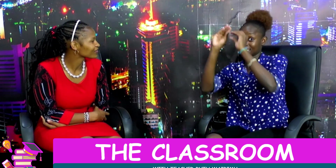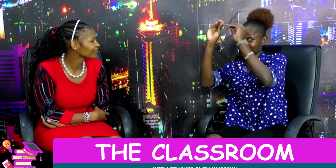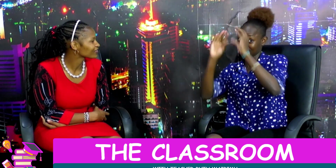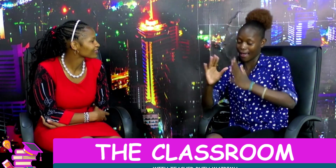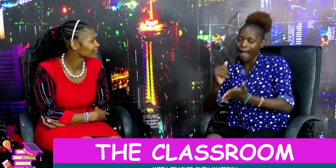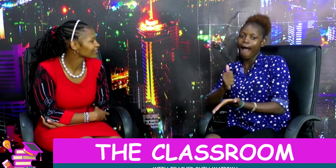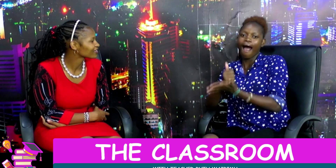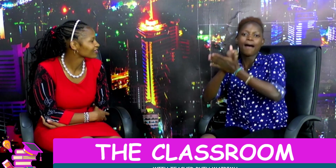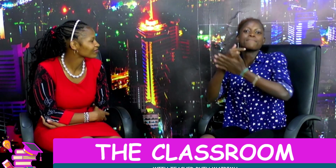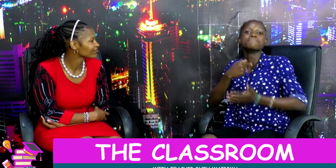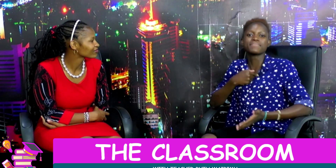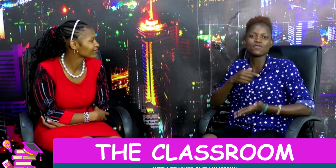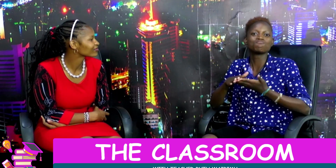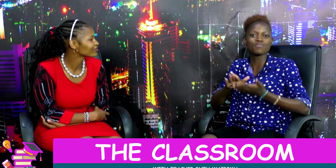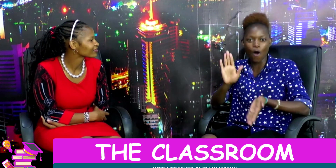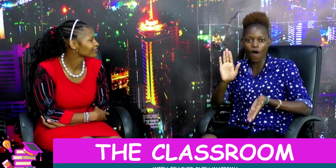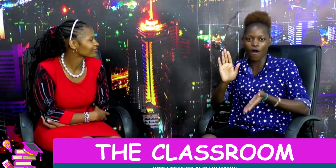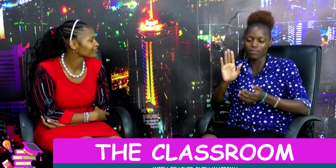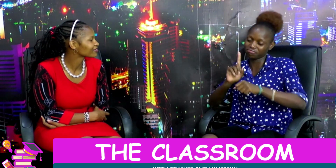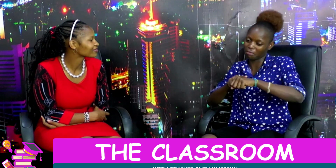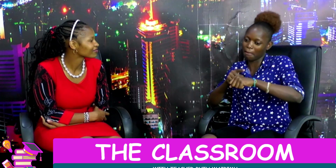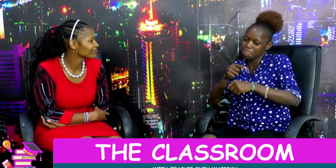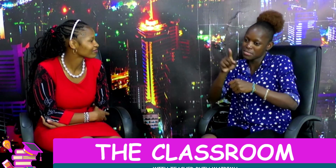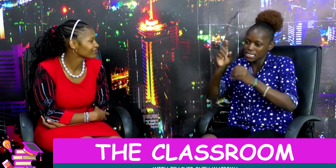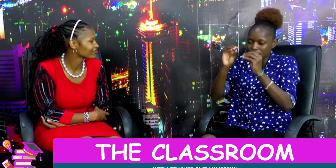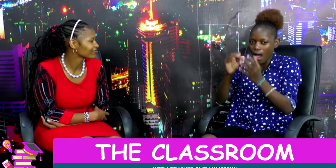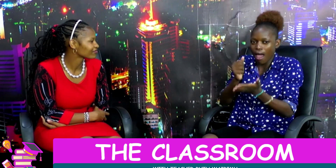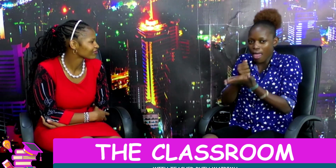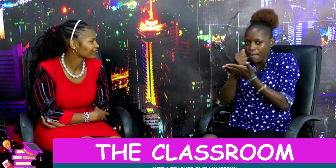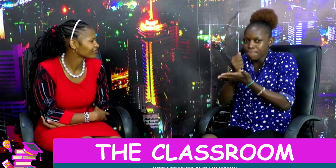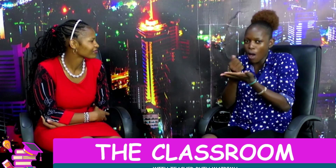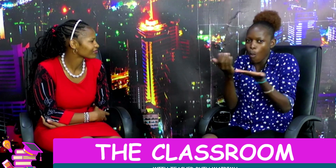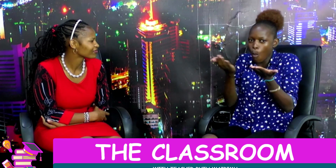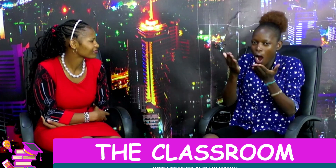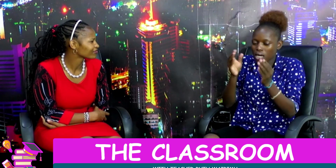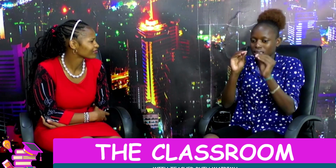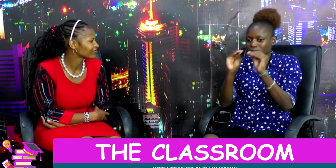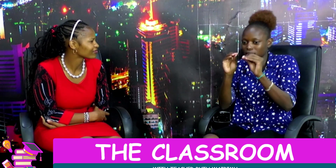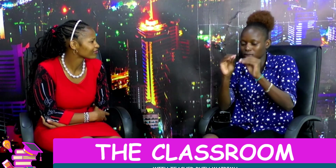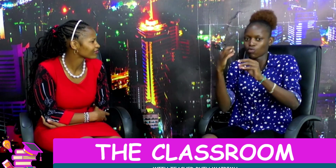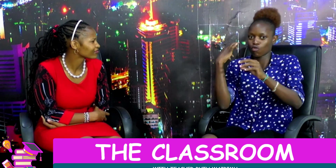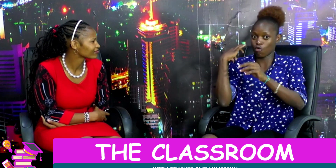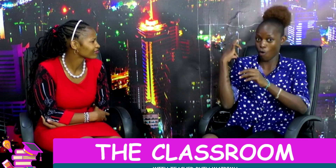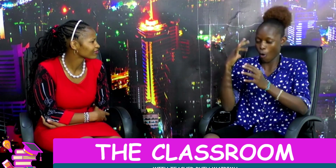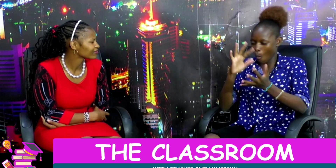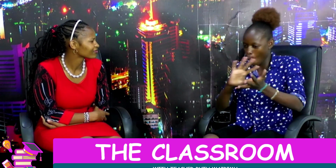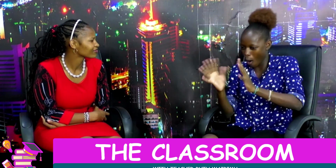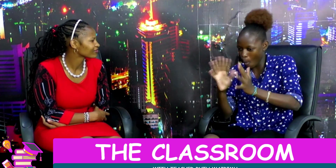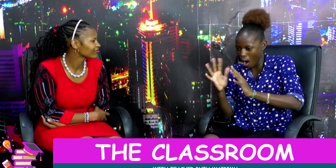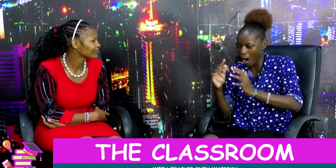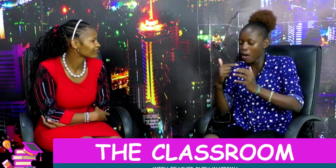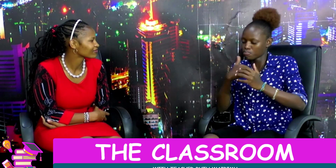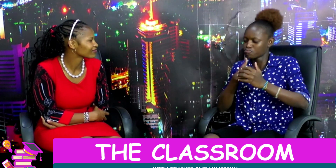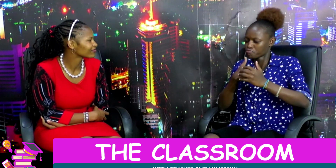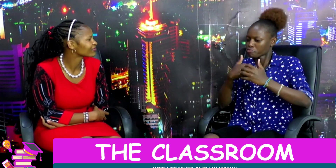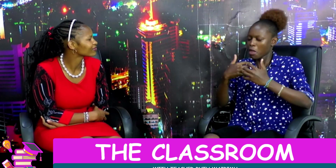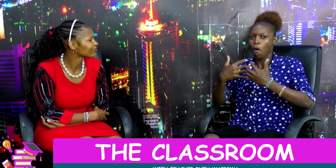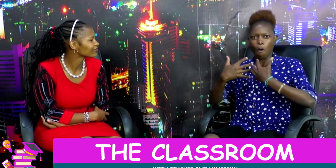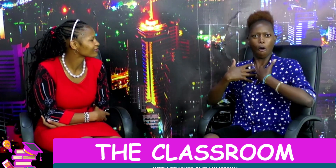could answer questions. But outside was a different story because outside I wasn't as confident. So we had a teacher who helped